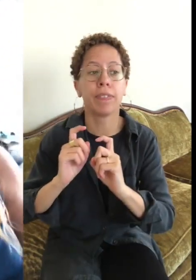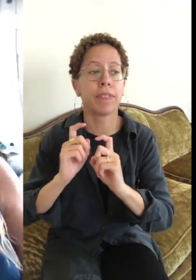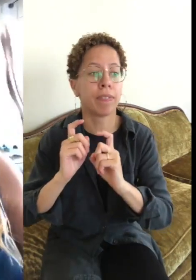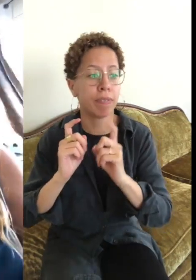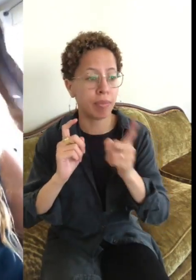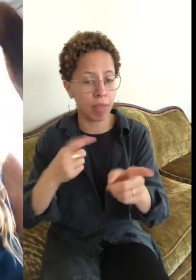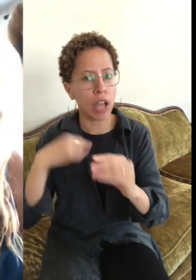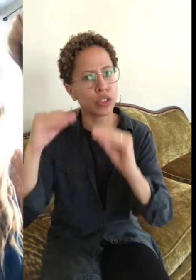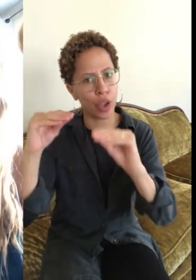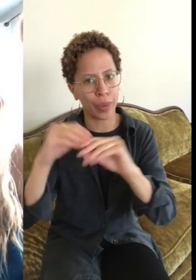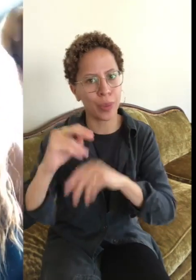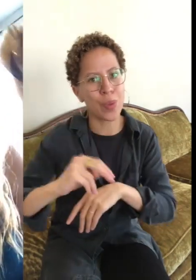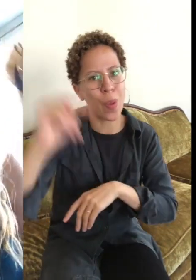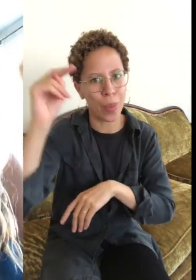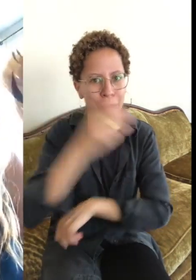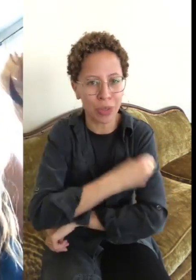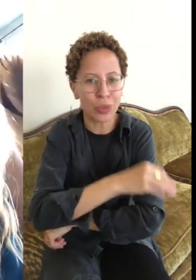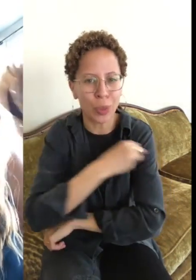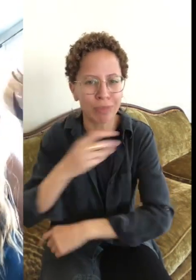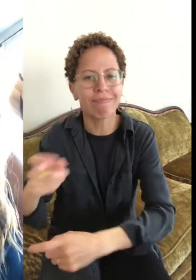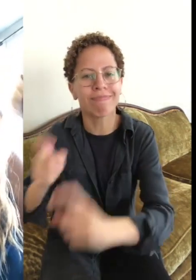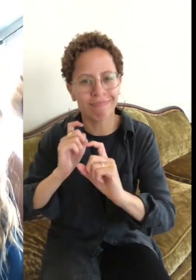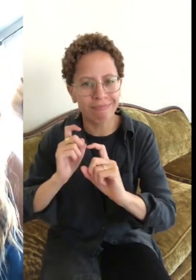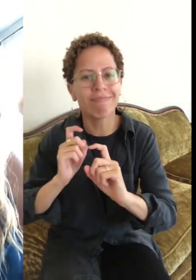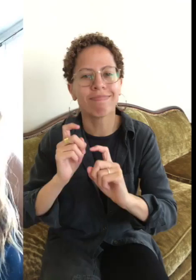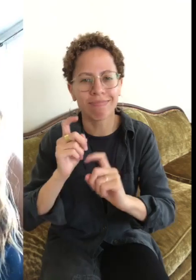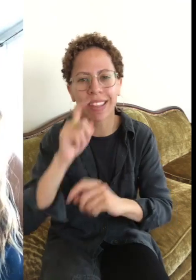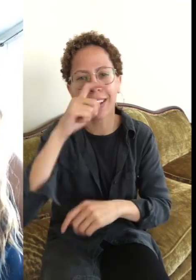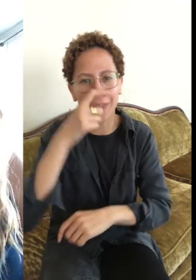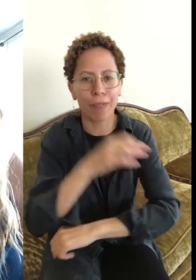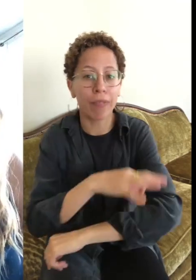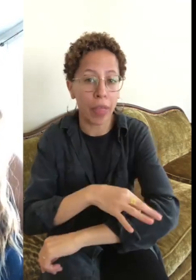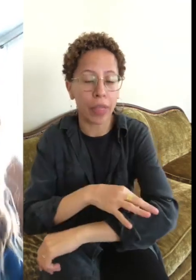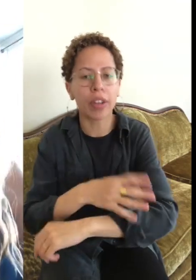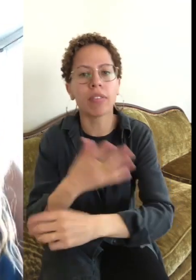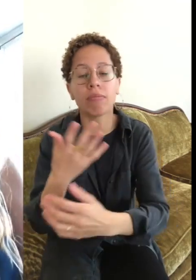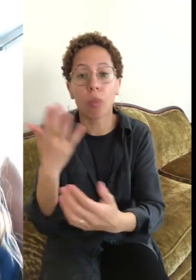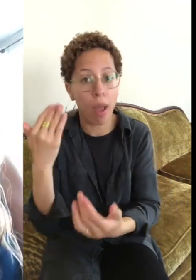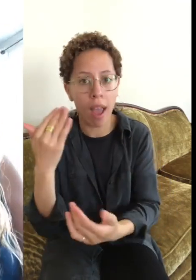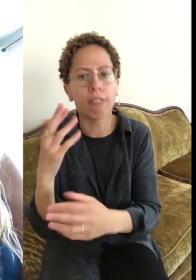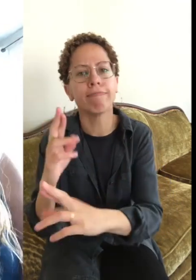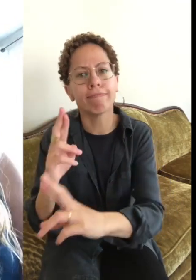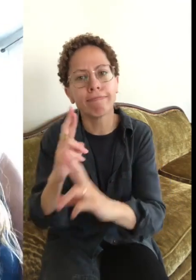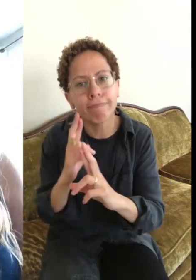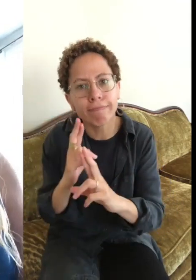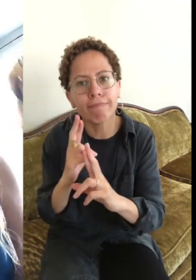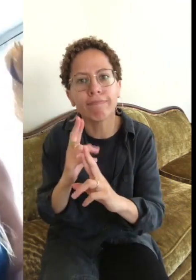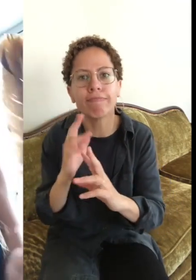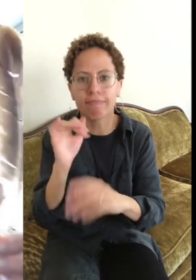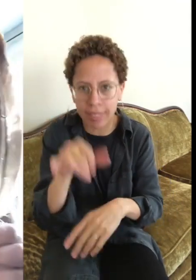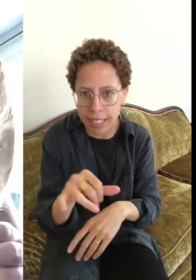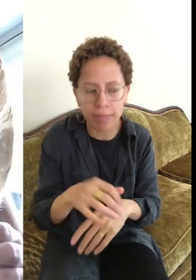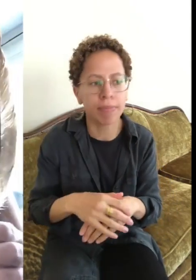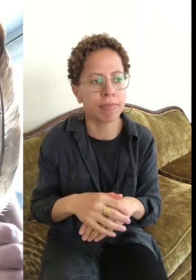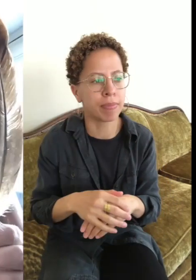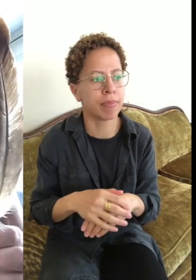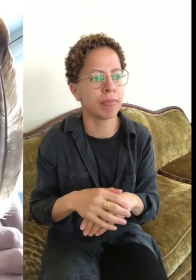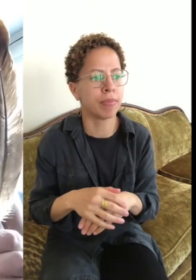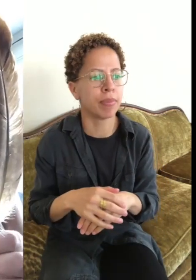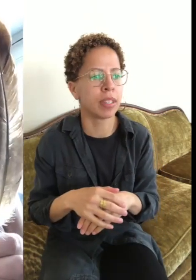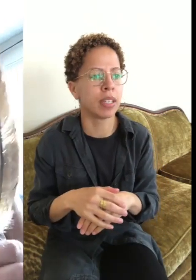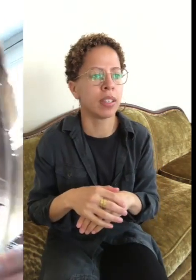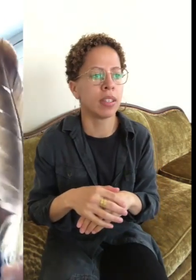North for many years, I was gifted with some eagle feathers as a show of respect. So this one is